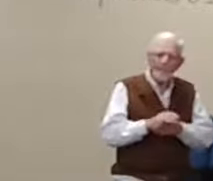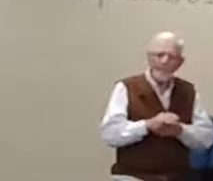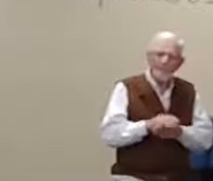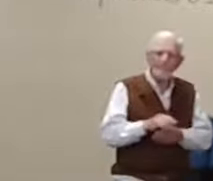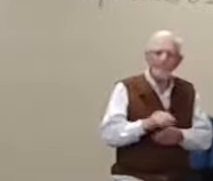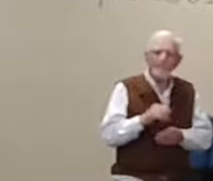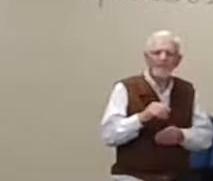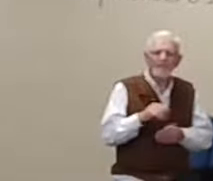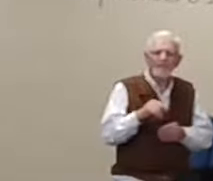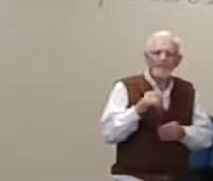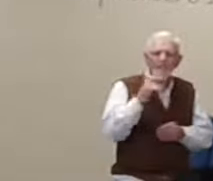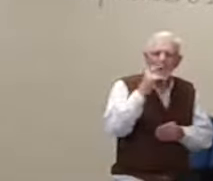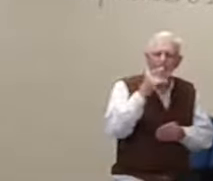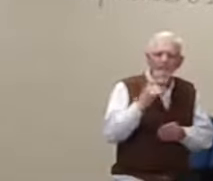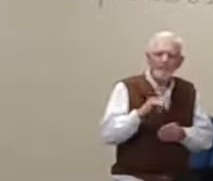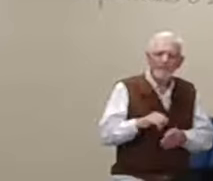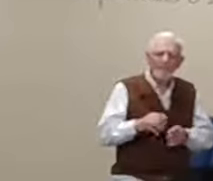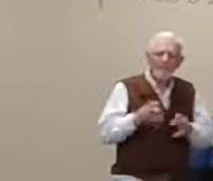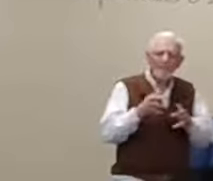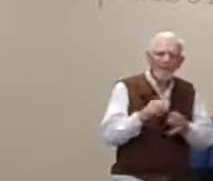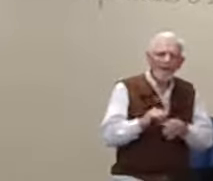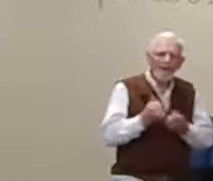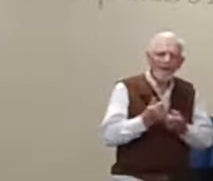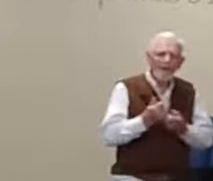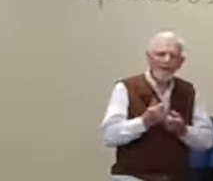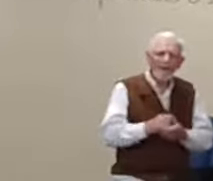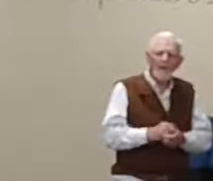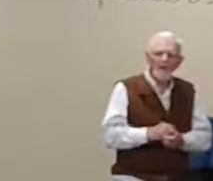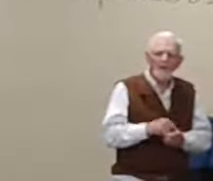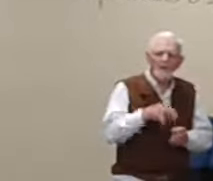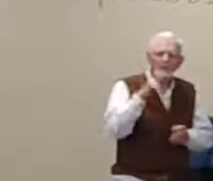way. How stinking 30 years old is that?"